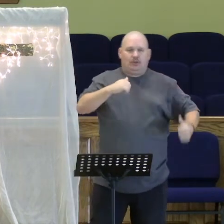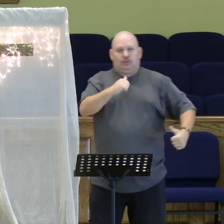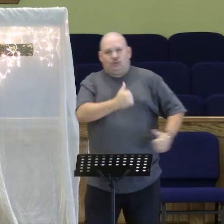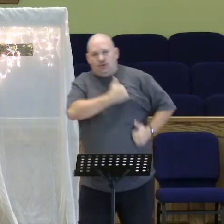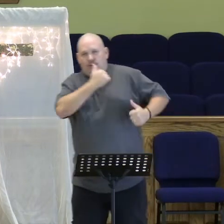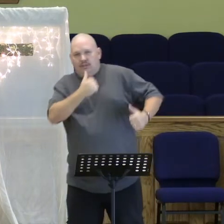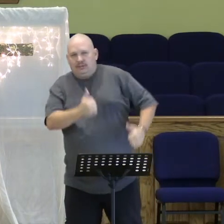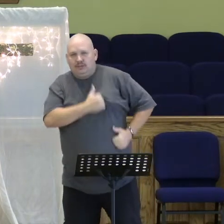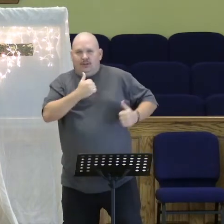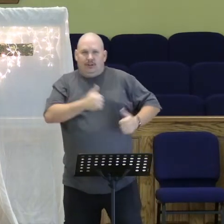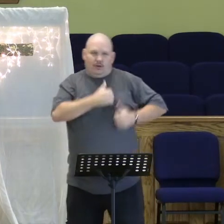Onward, Christian